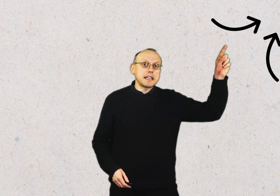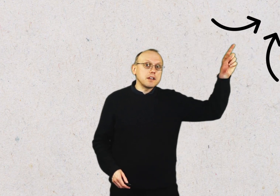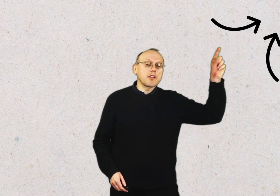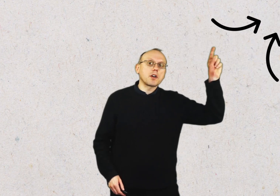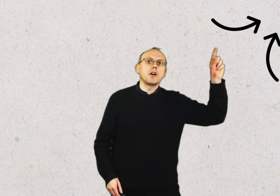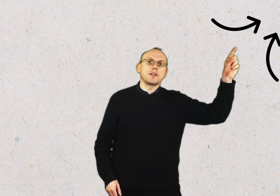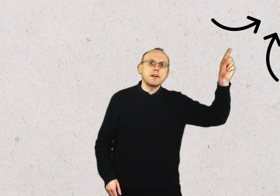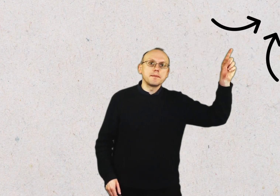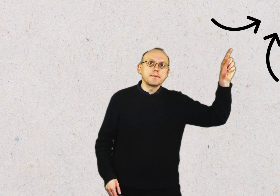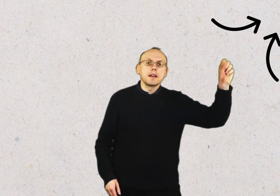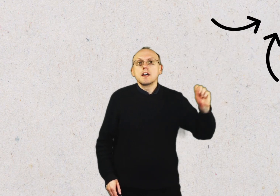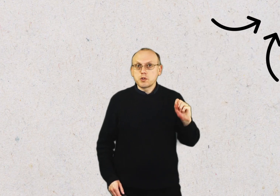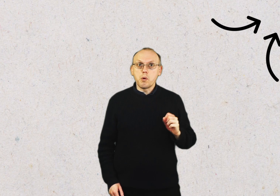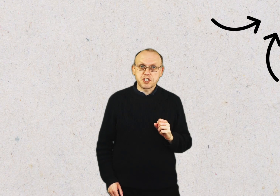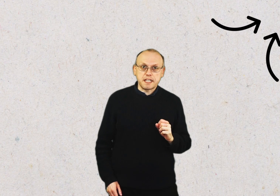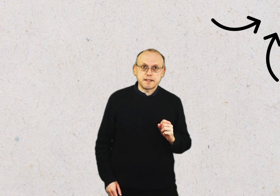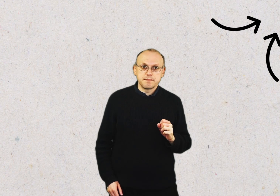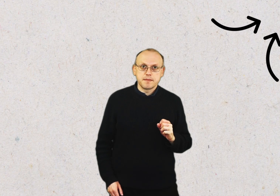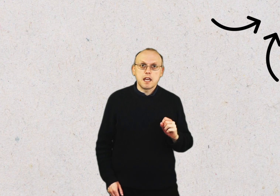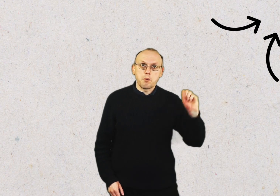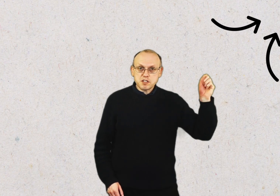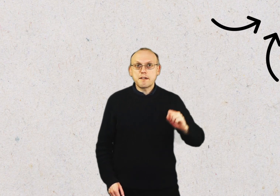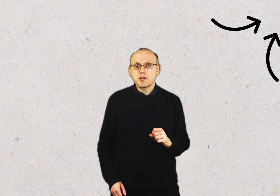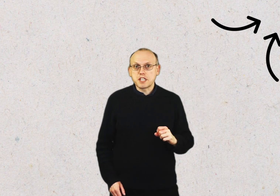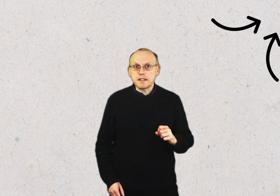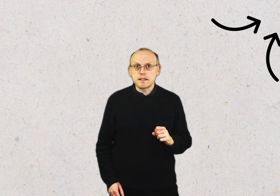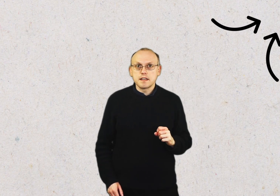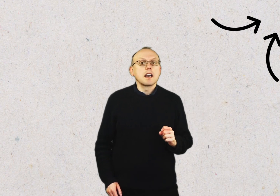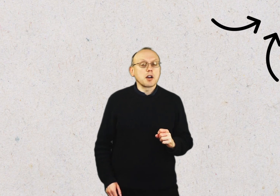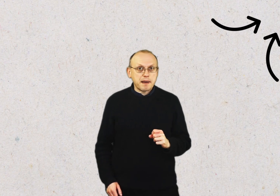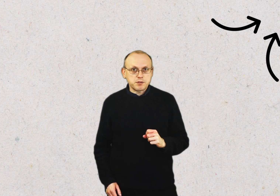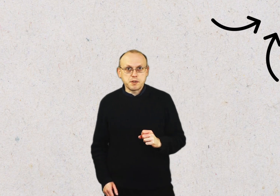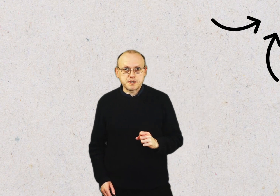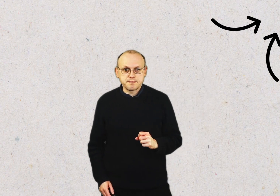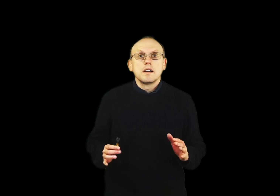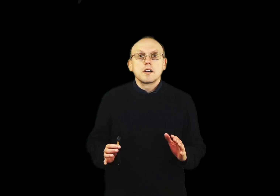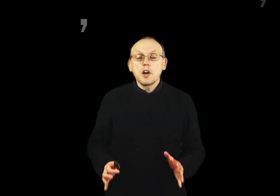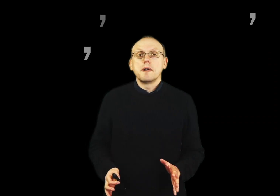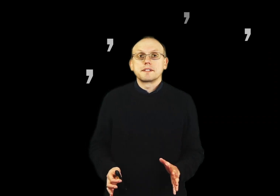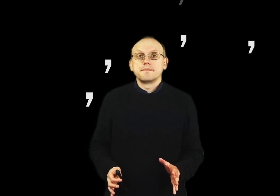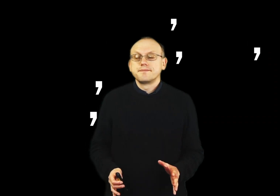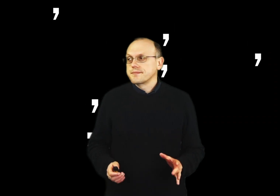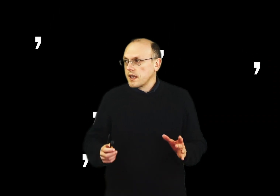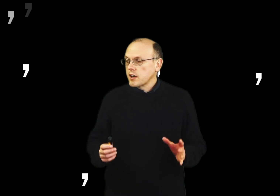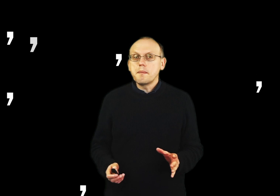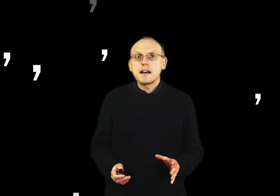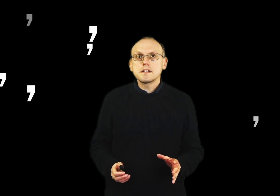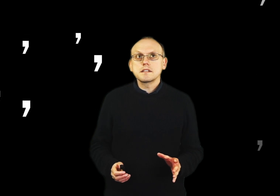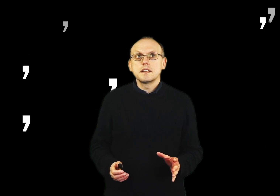in the corner to watch it. And once you have watched it, come back to us. Commas. Commas are